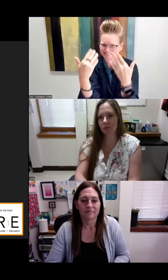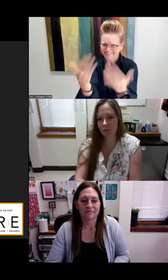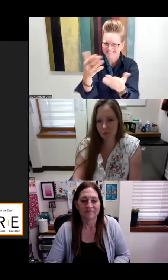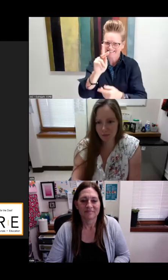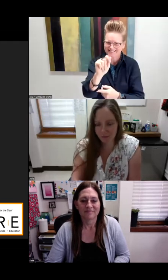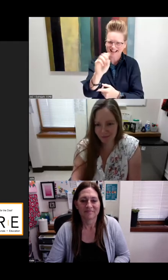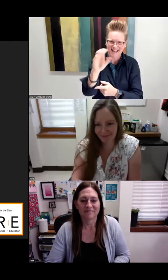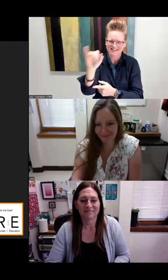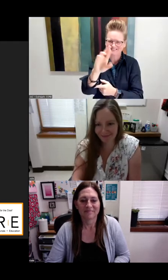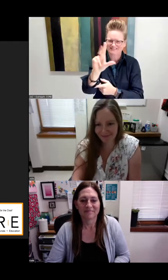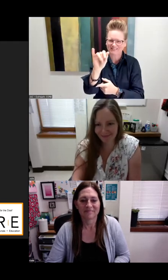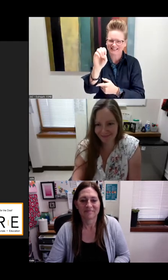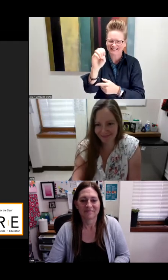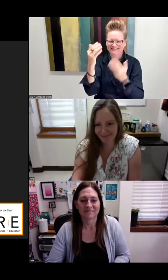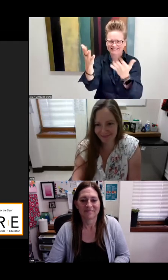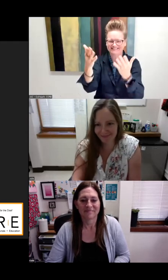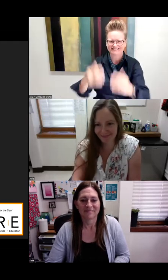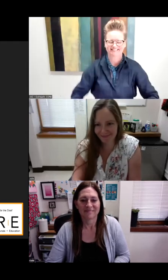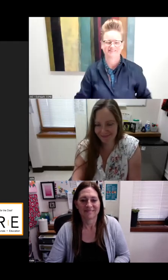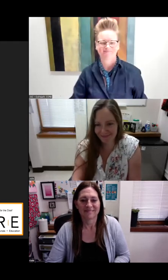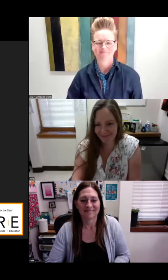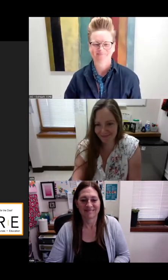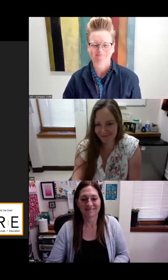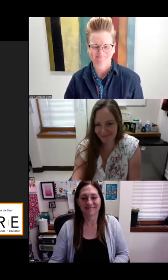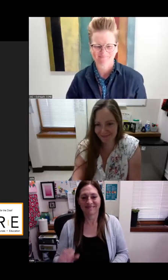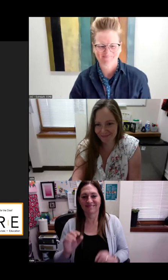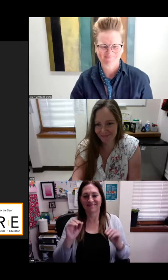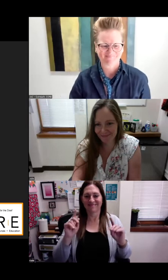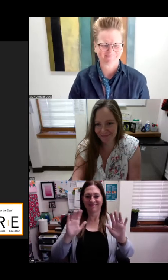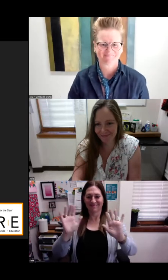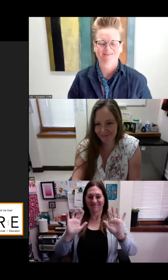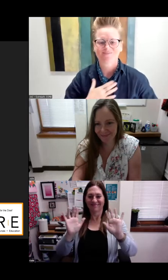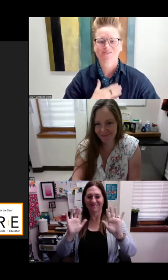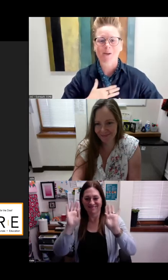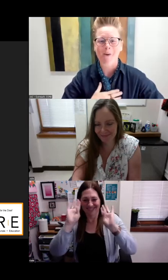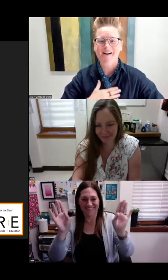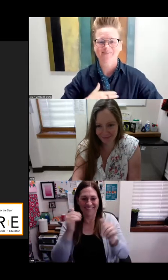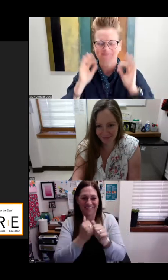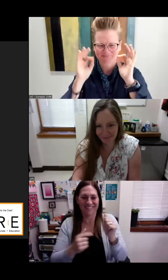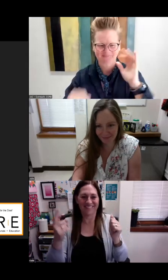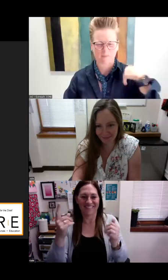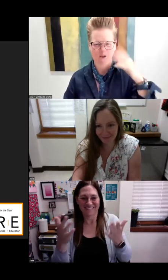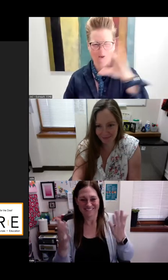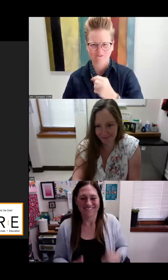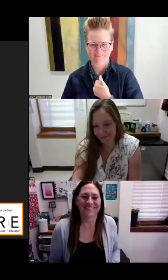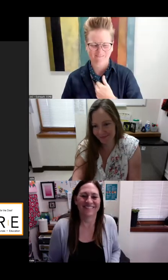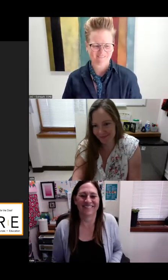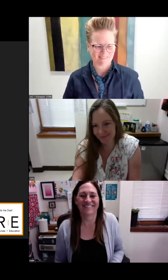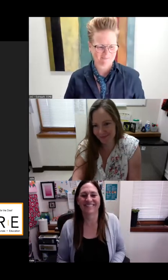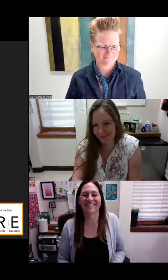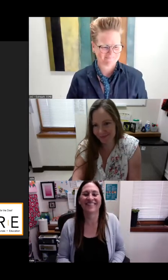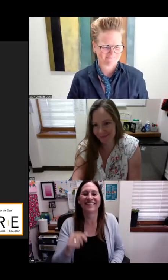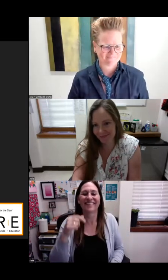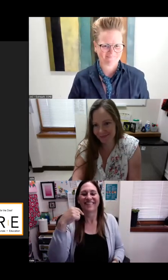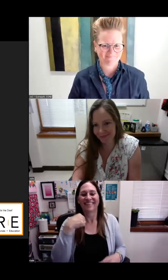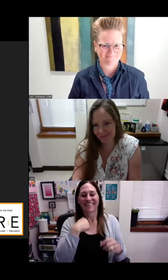without further ado, I'm going to turn it over to Kate and Julie. Okay, so hi,